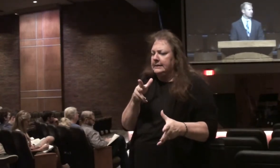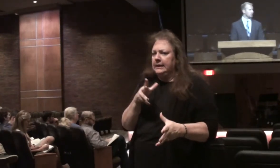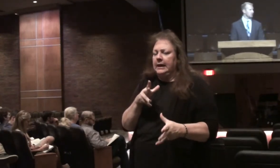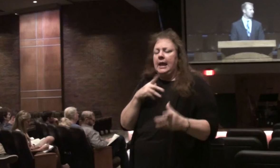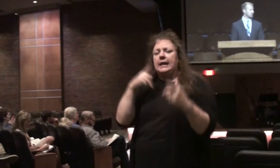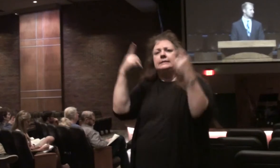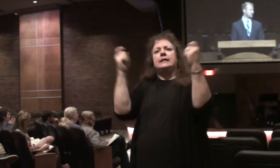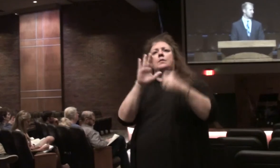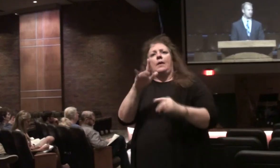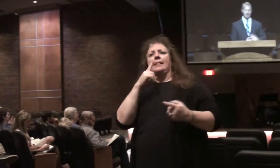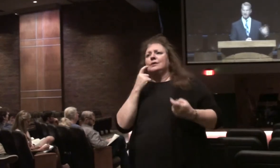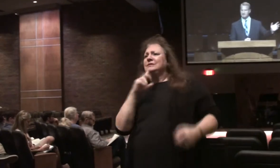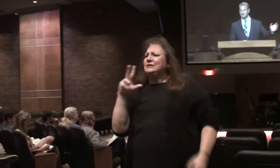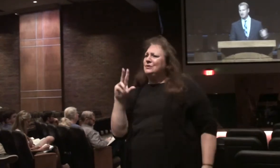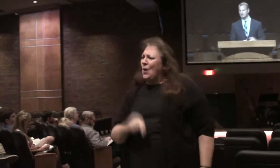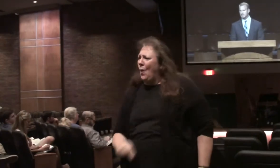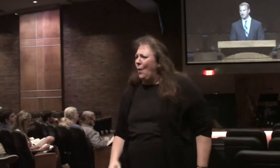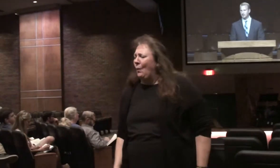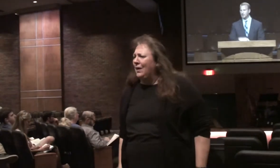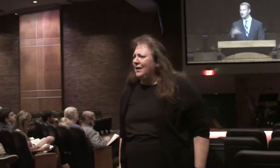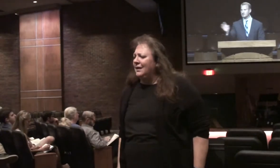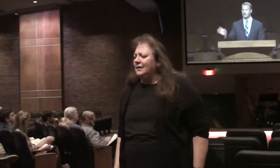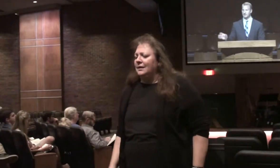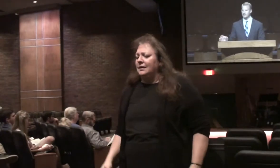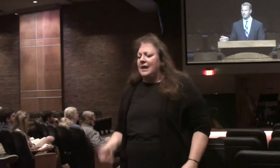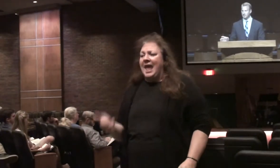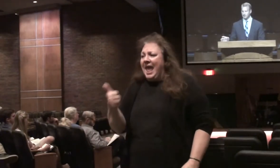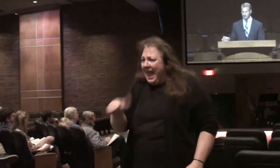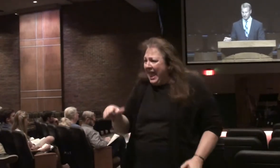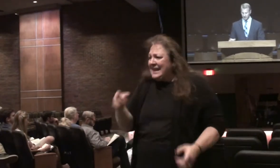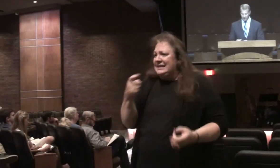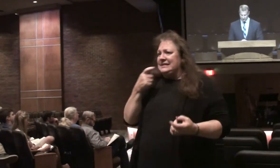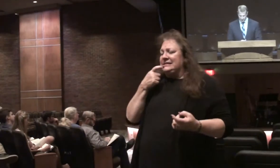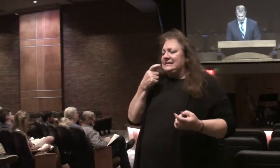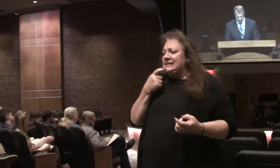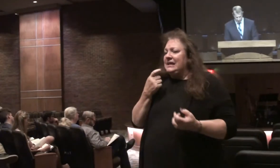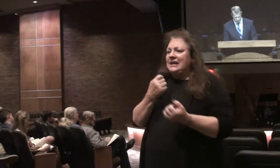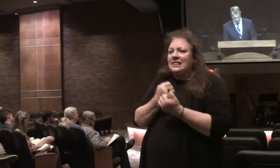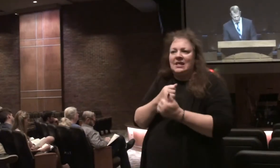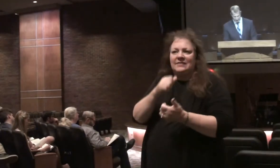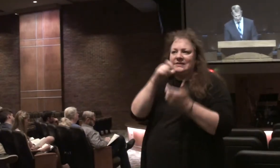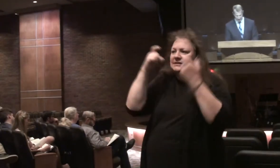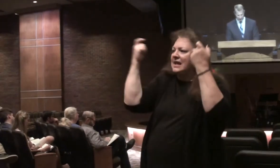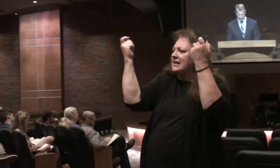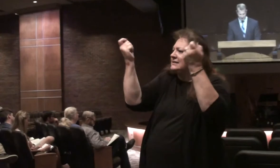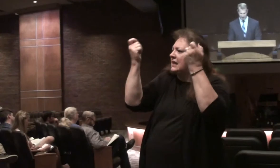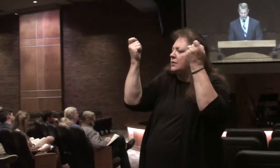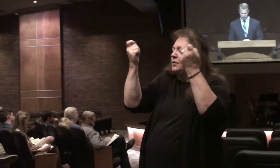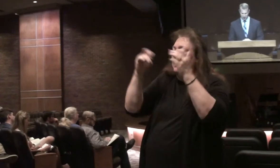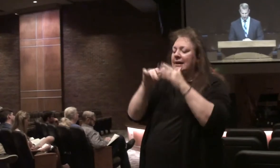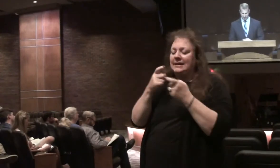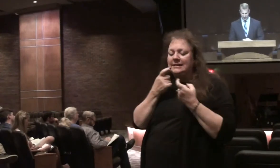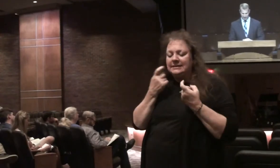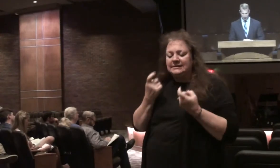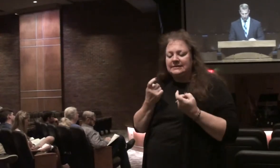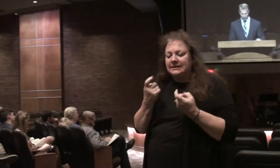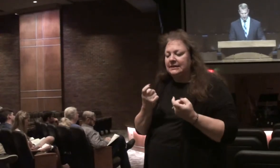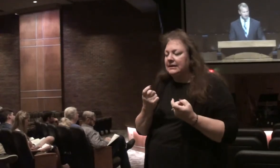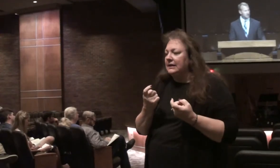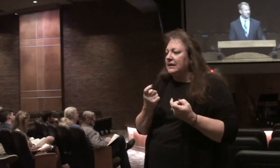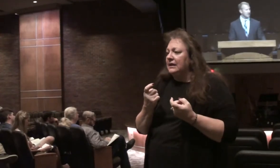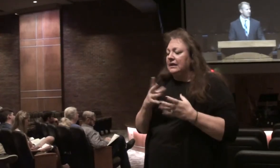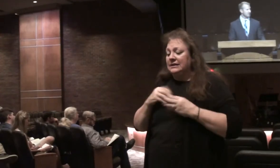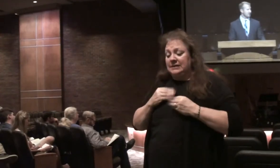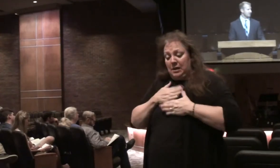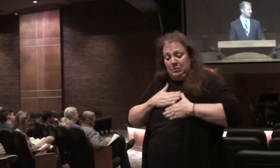someone in celebrating their sin. And that's just an easy example. In any sin, love does not rejoice in unrighteousness, takes no